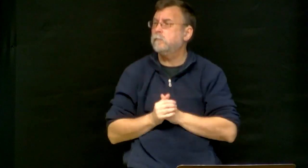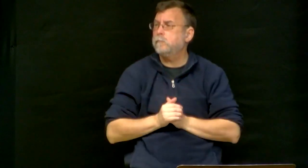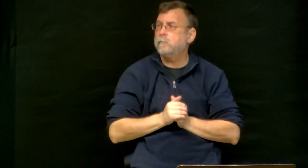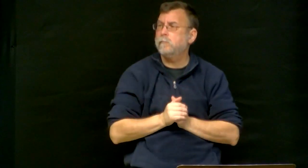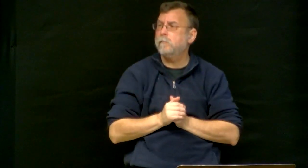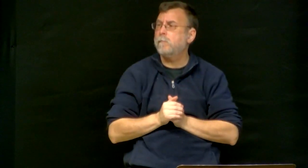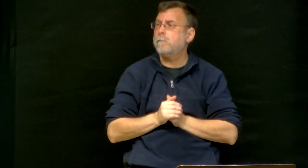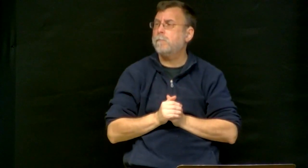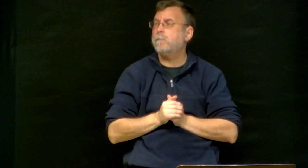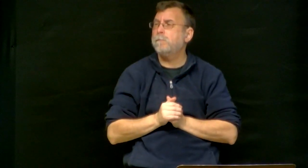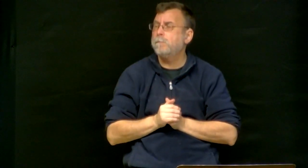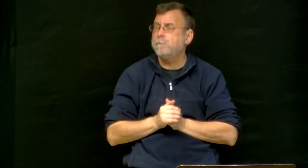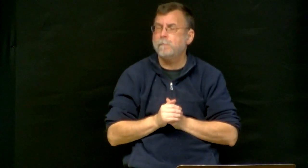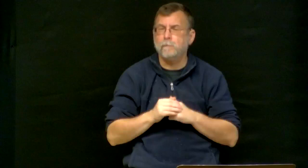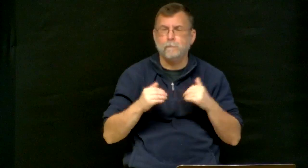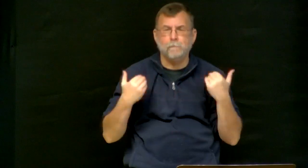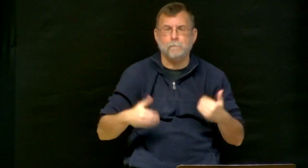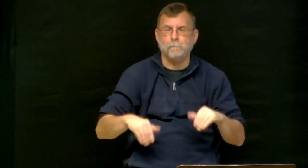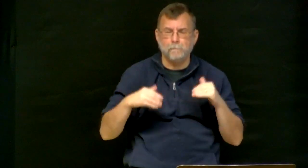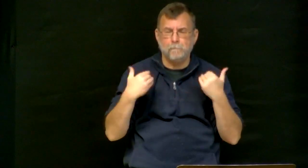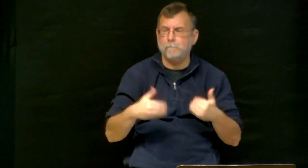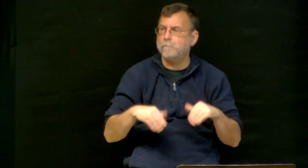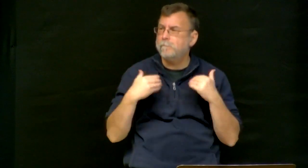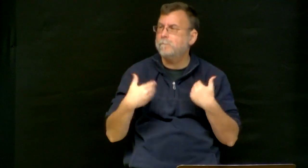exciting information and to share.